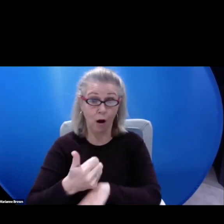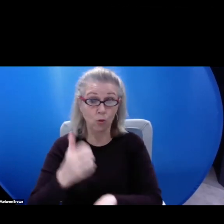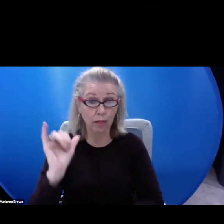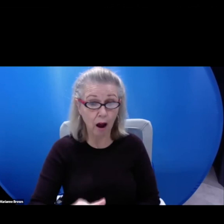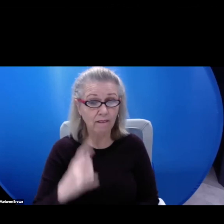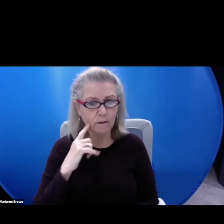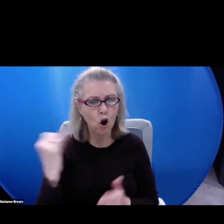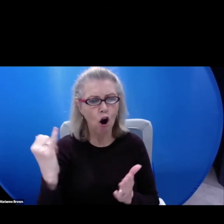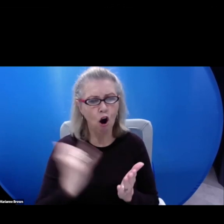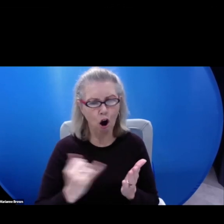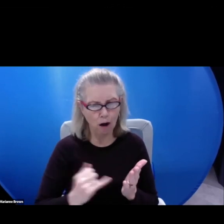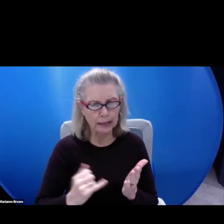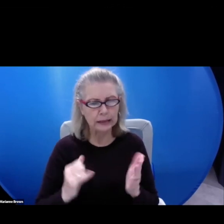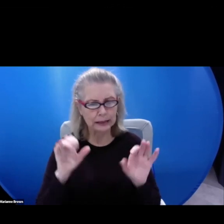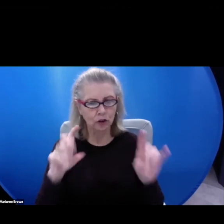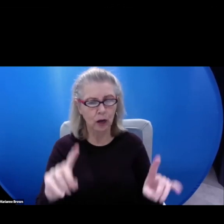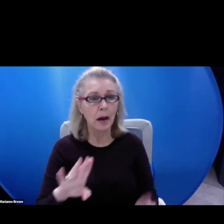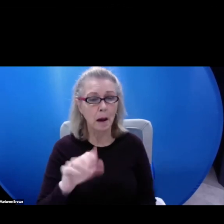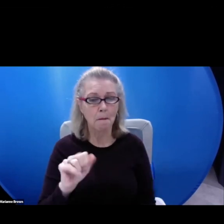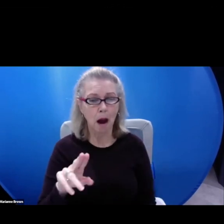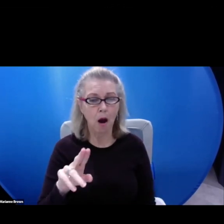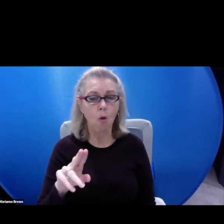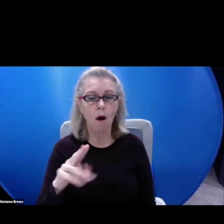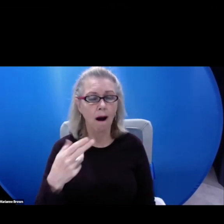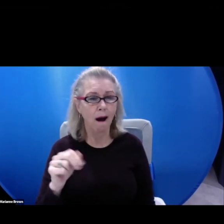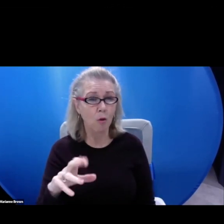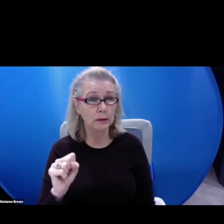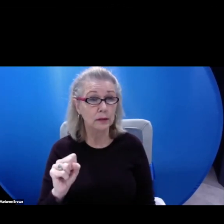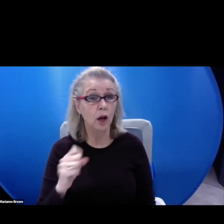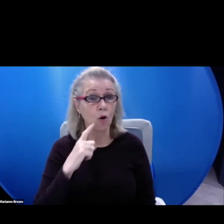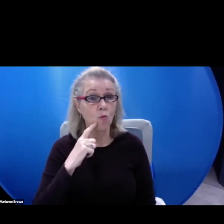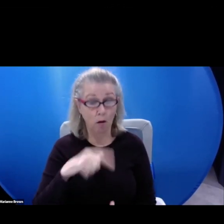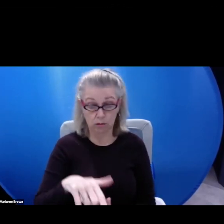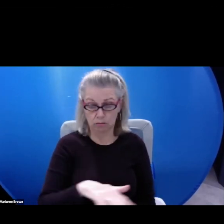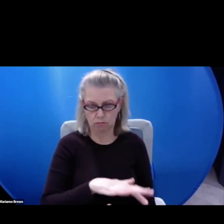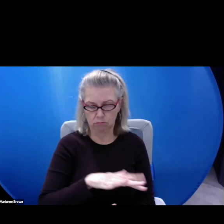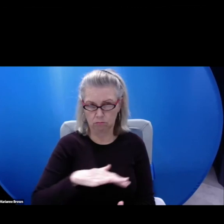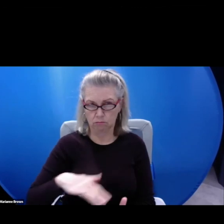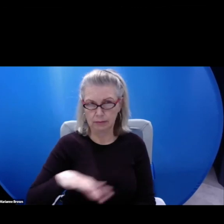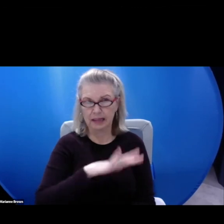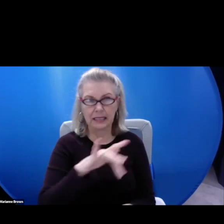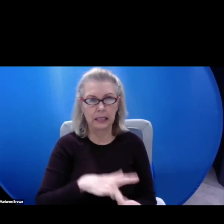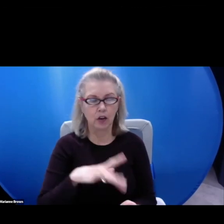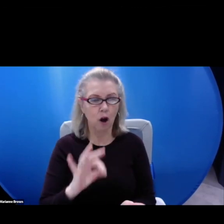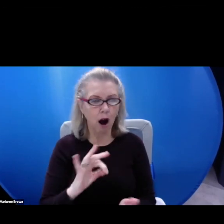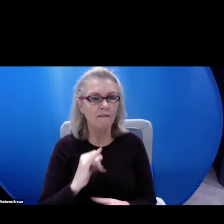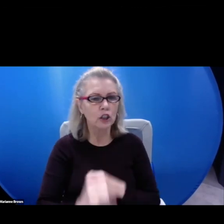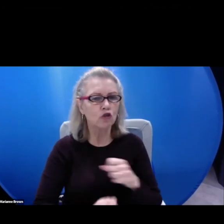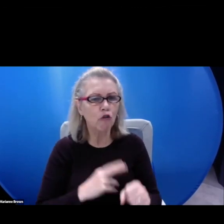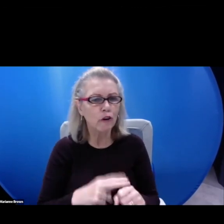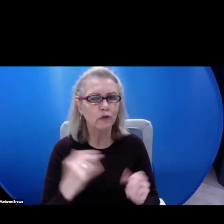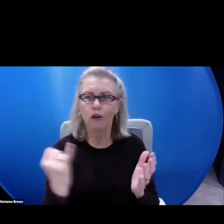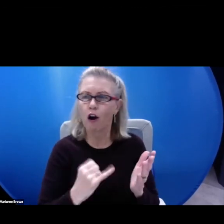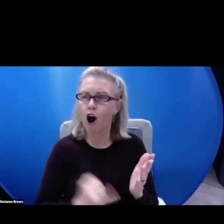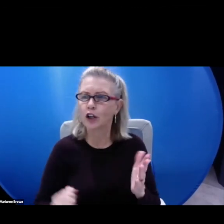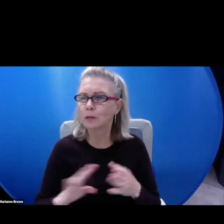education. Bauhaus was surrounded by an international artist community, workshops across different